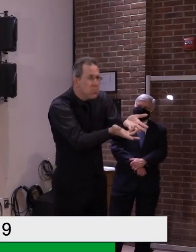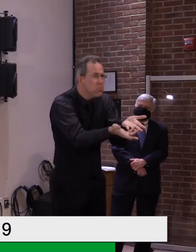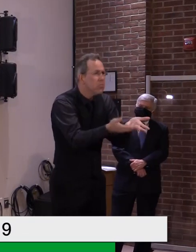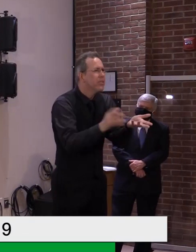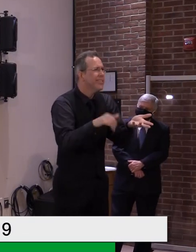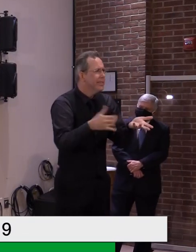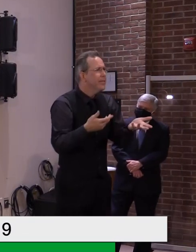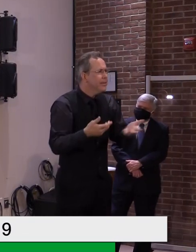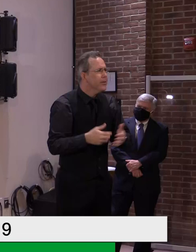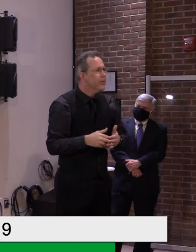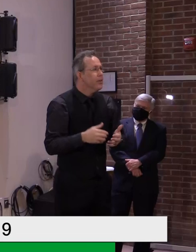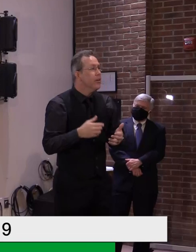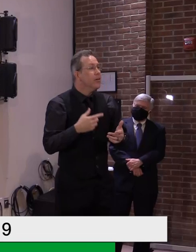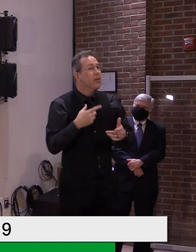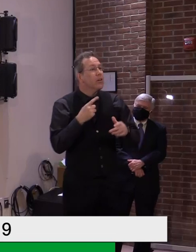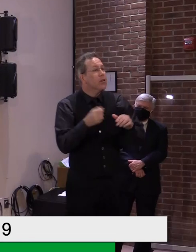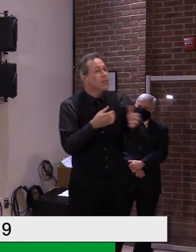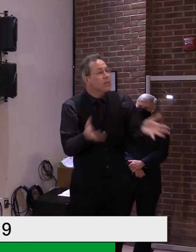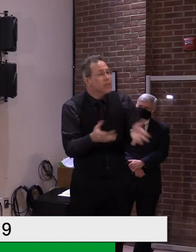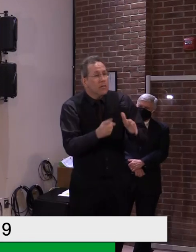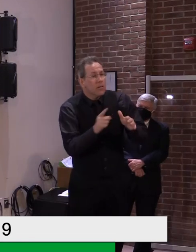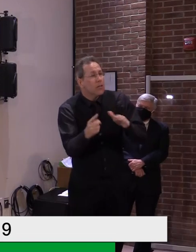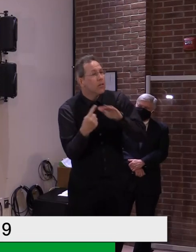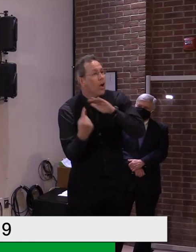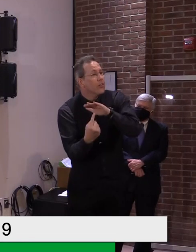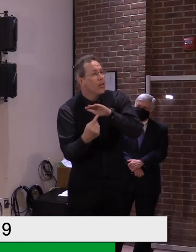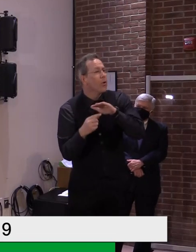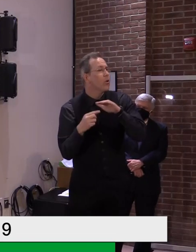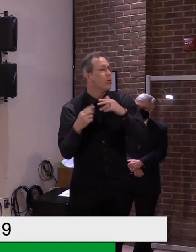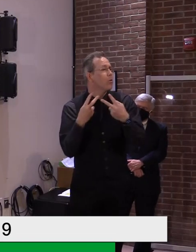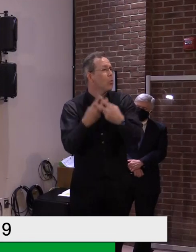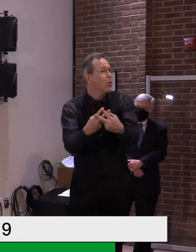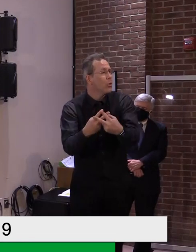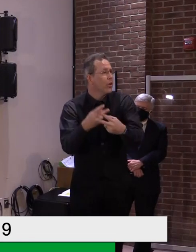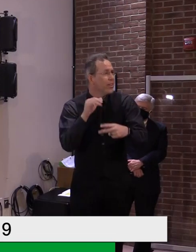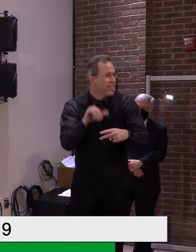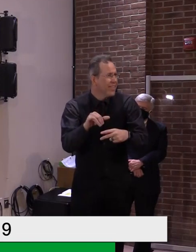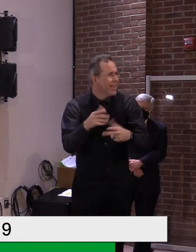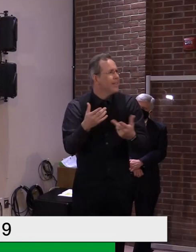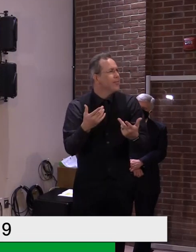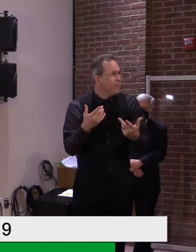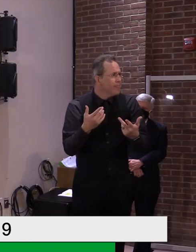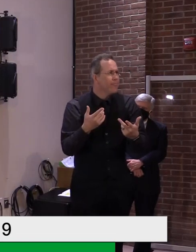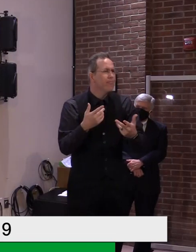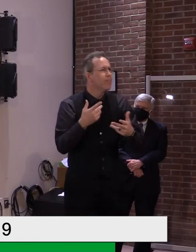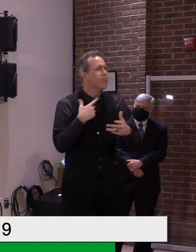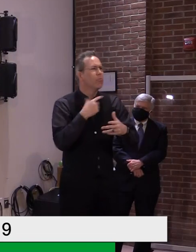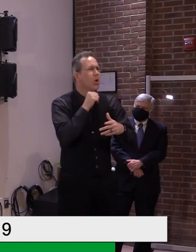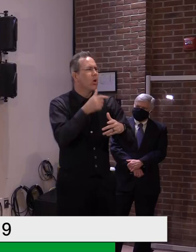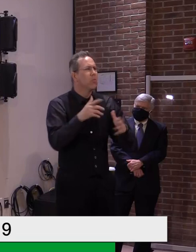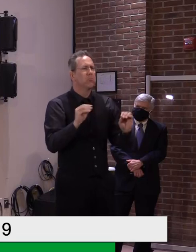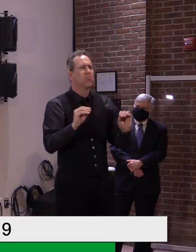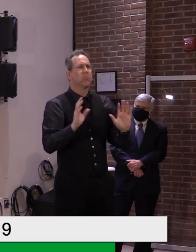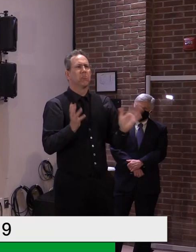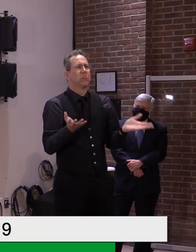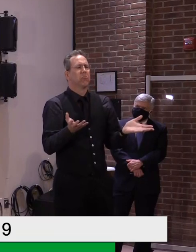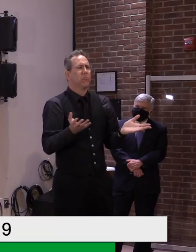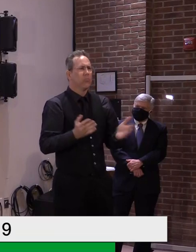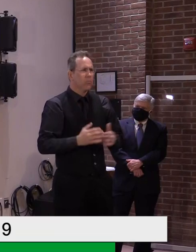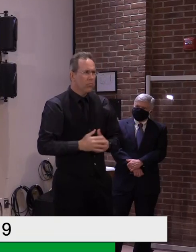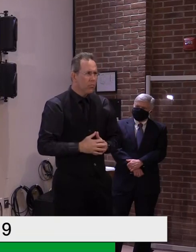isolation or quarantine guidance based on a game coming up. Just like the professional sports